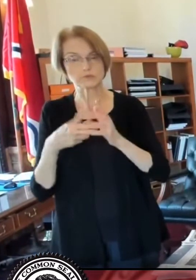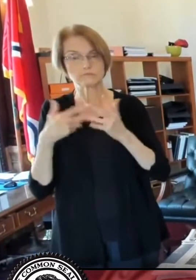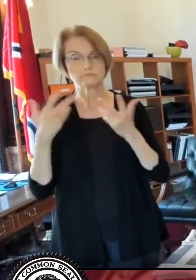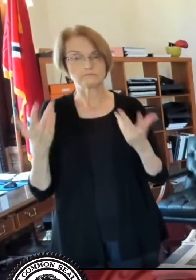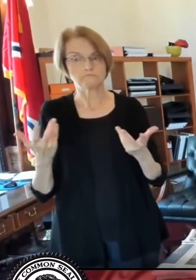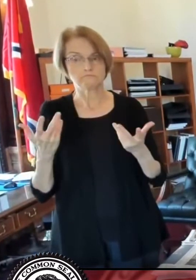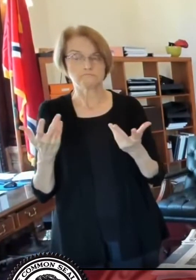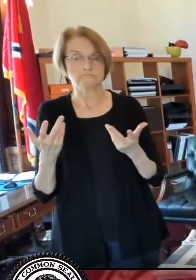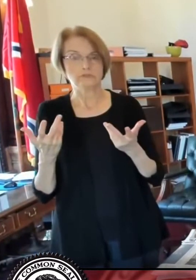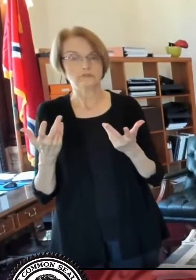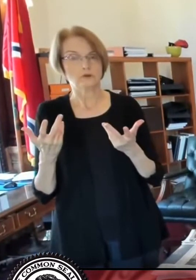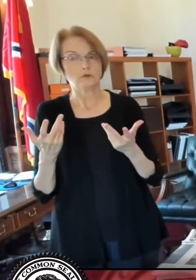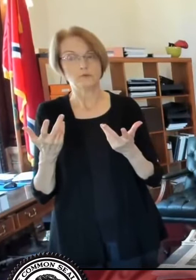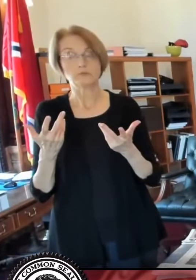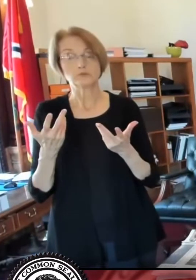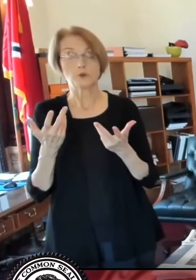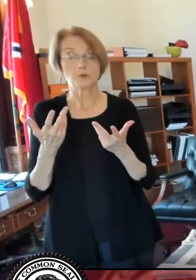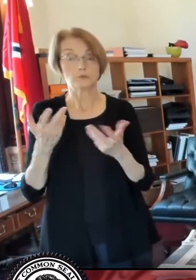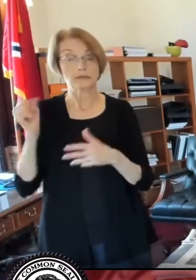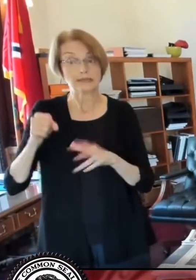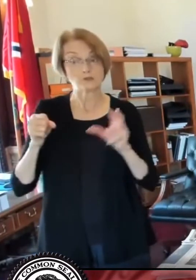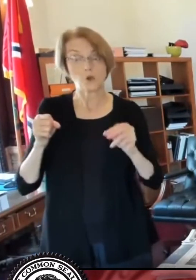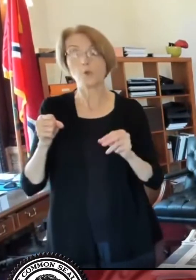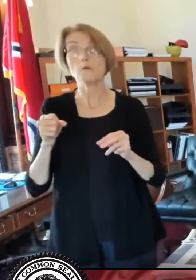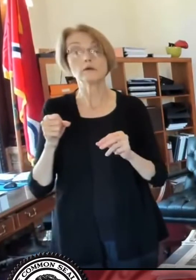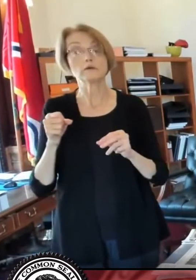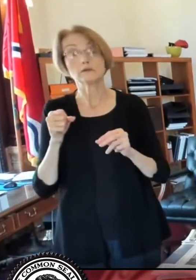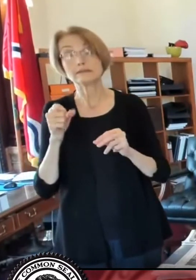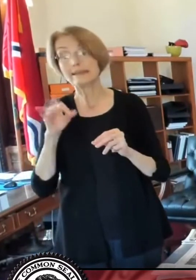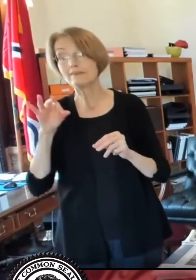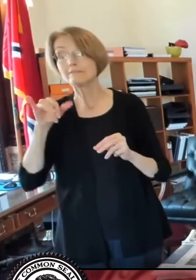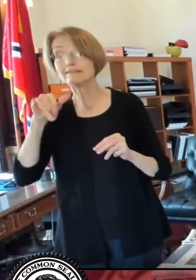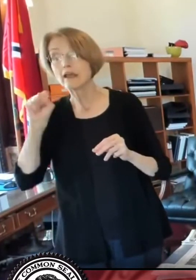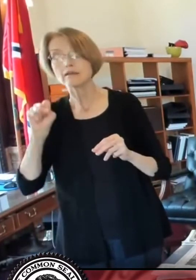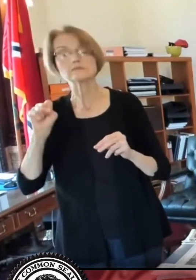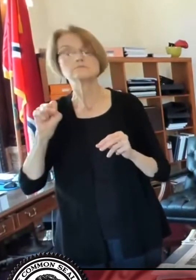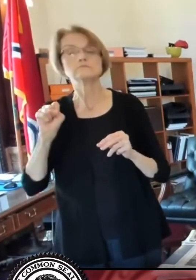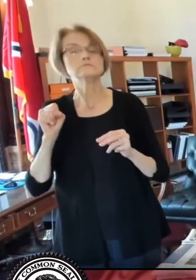to increase restrictions? So Jennifer, I wish I knew the answer